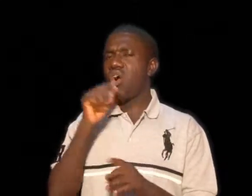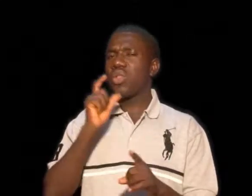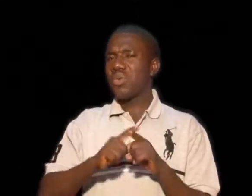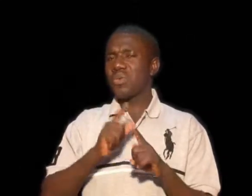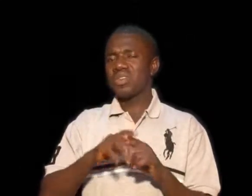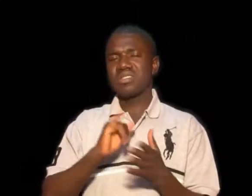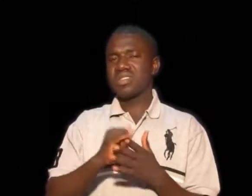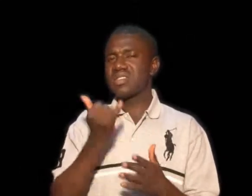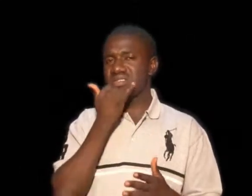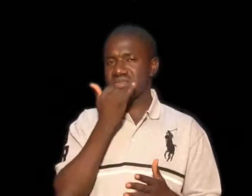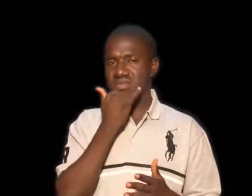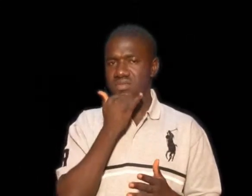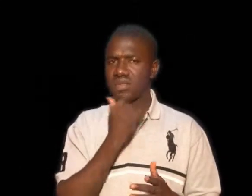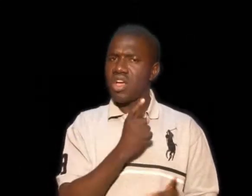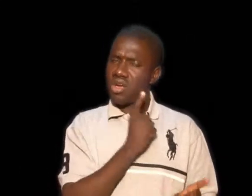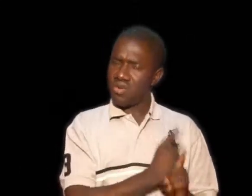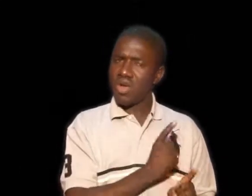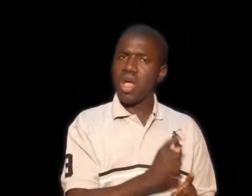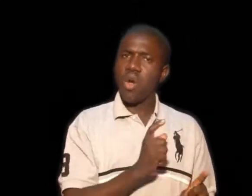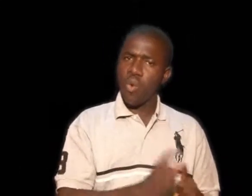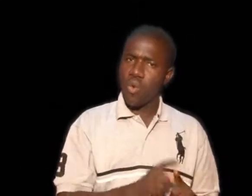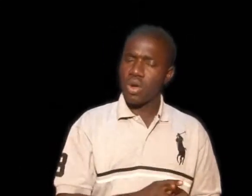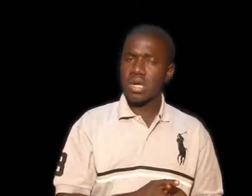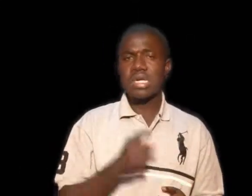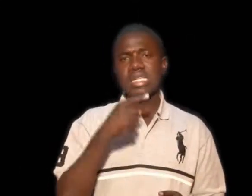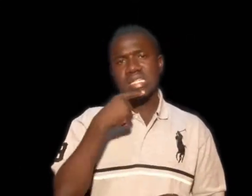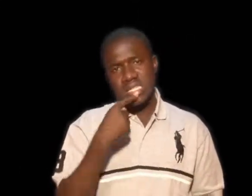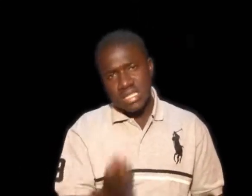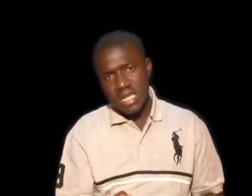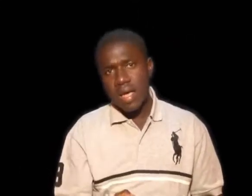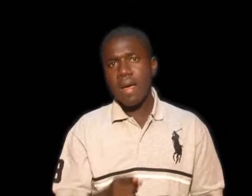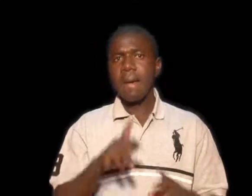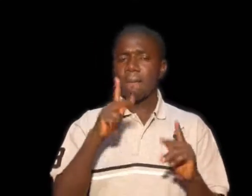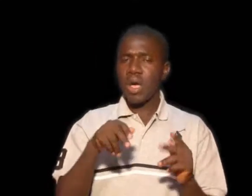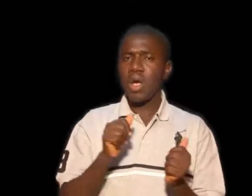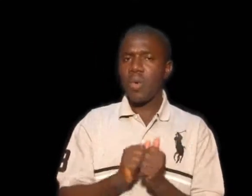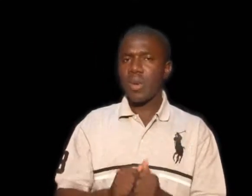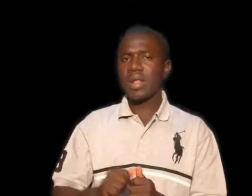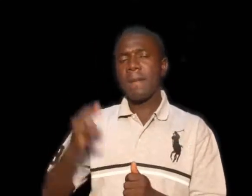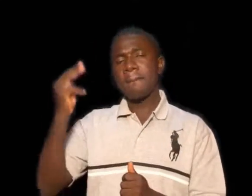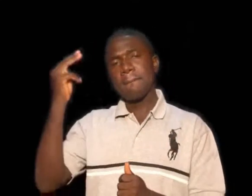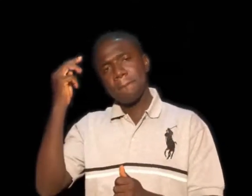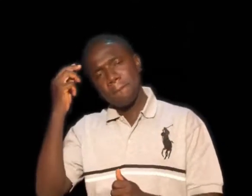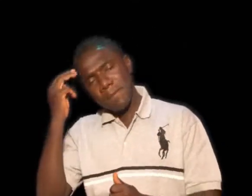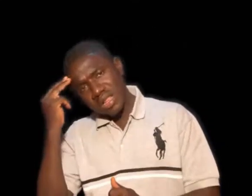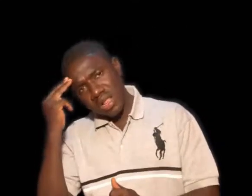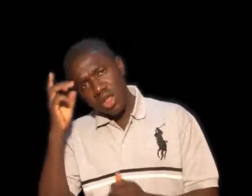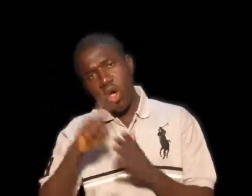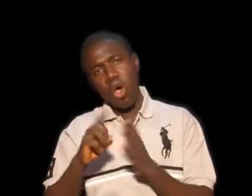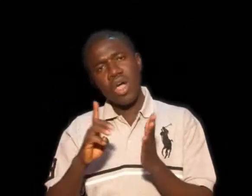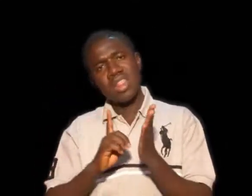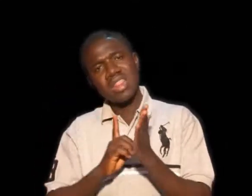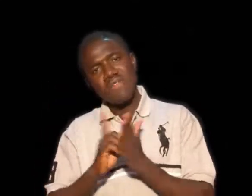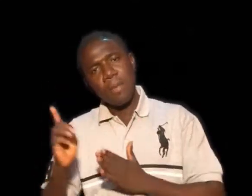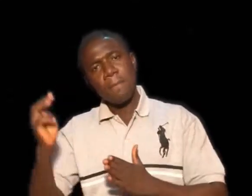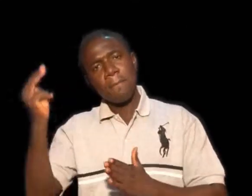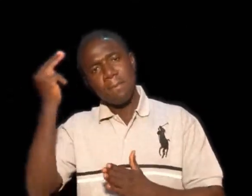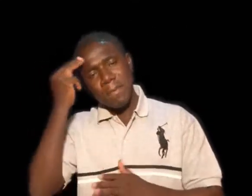offensive and inaccurate terms. Appropriate. Say, person with a mental or developmental